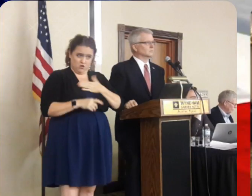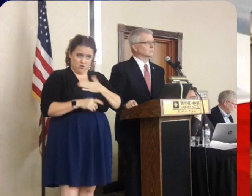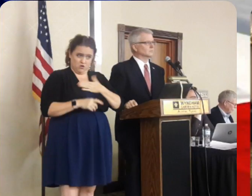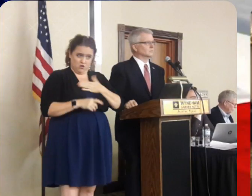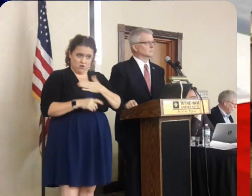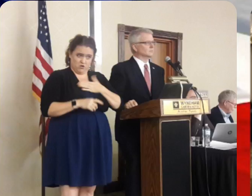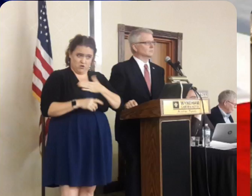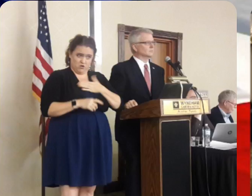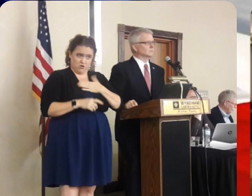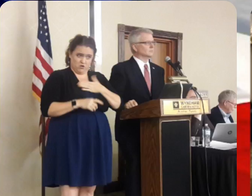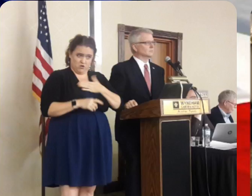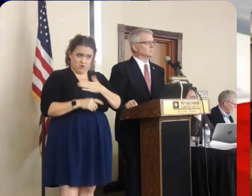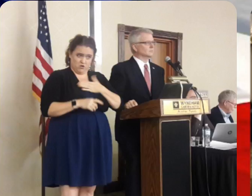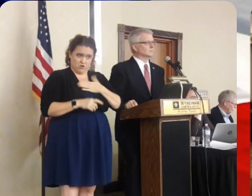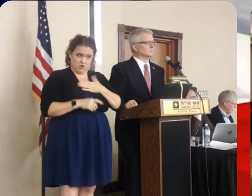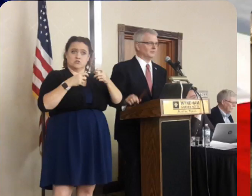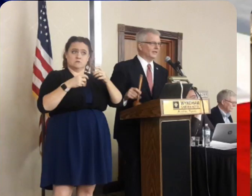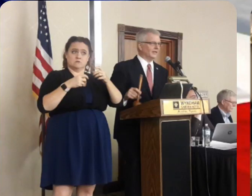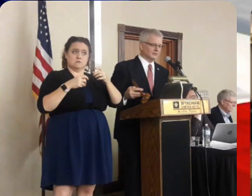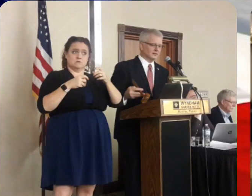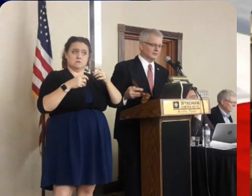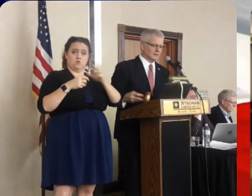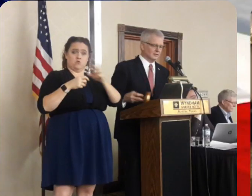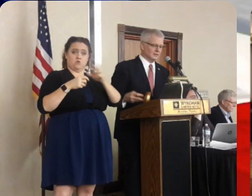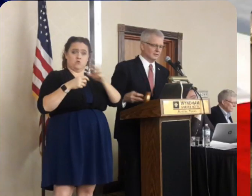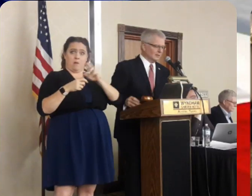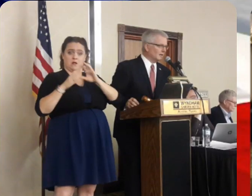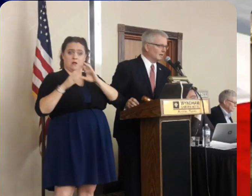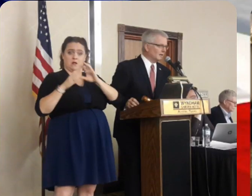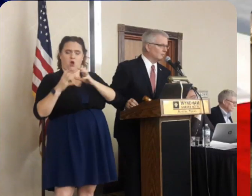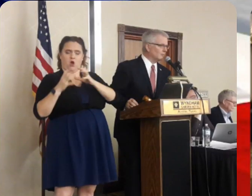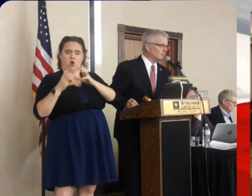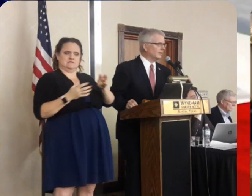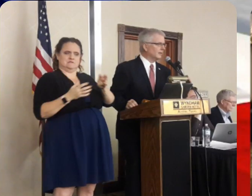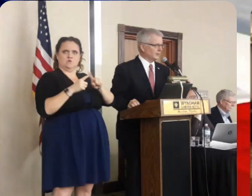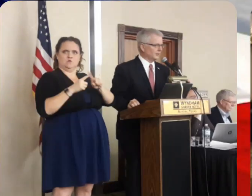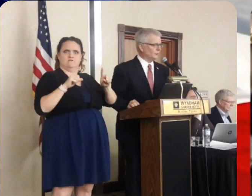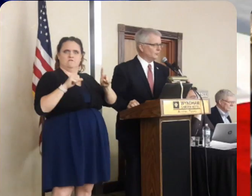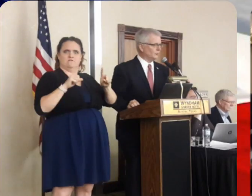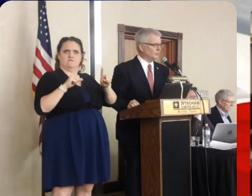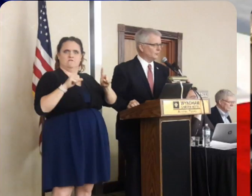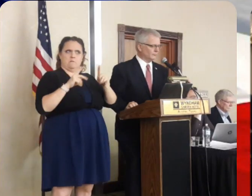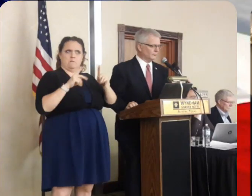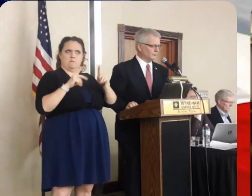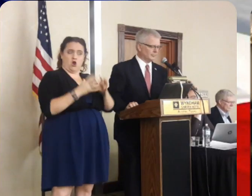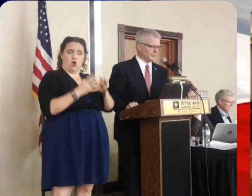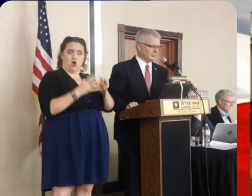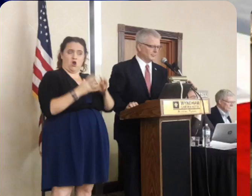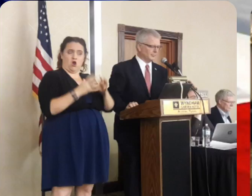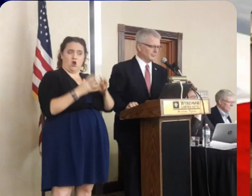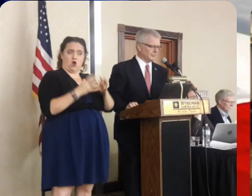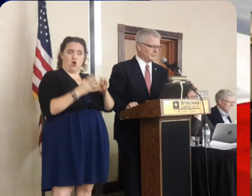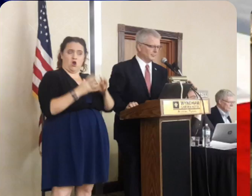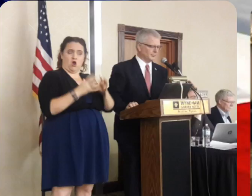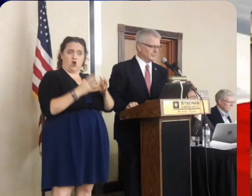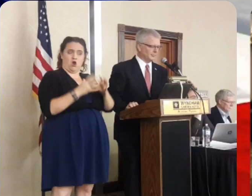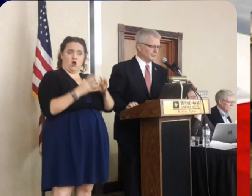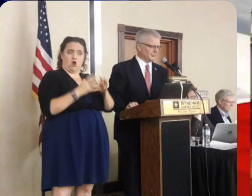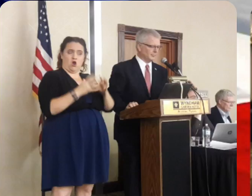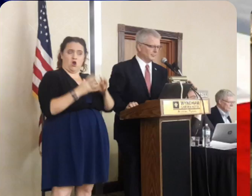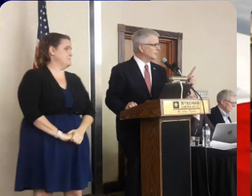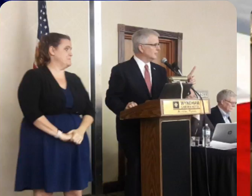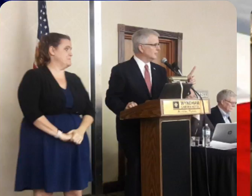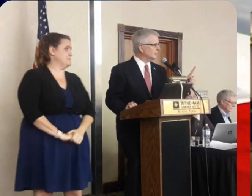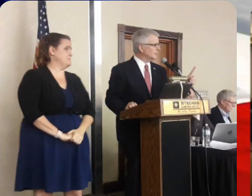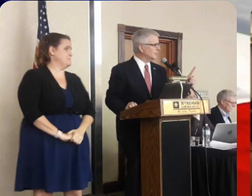on that. All right, well, thank you very much. Before we get to the next one,